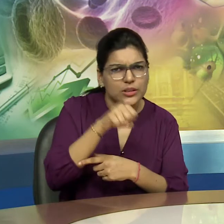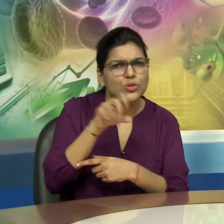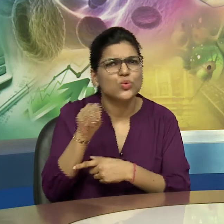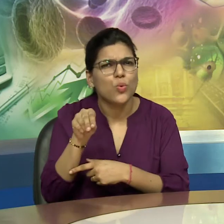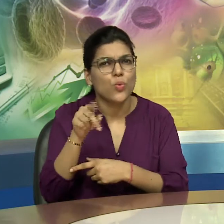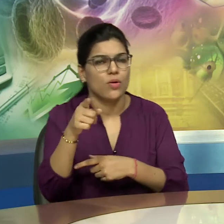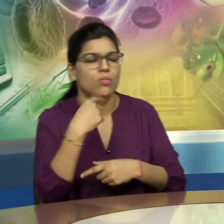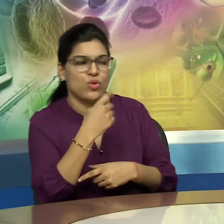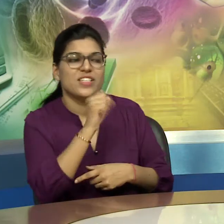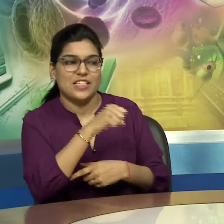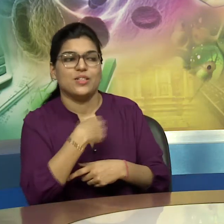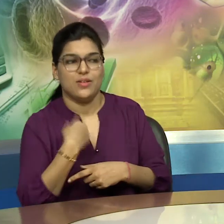like I did not play a football last night.